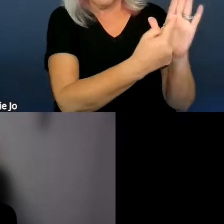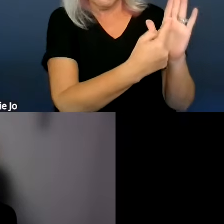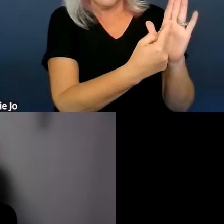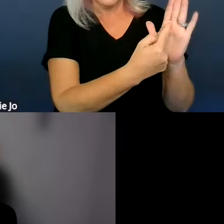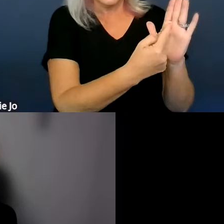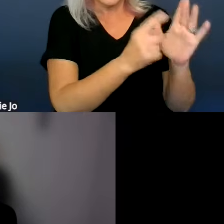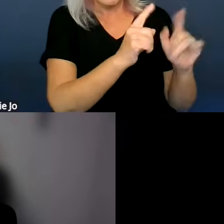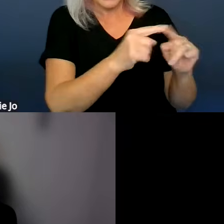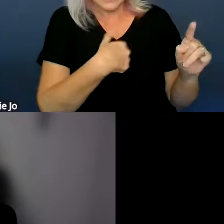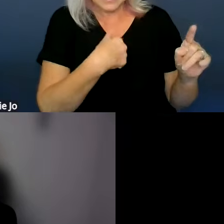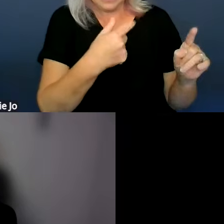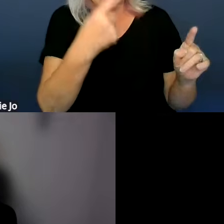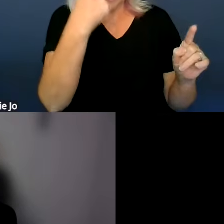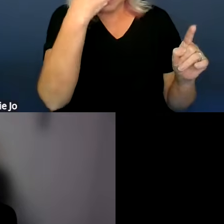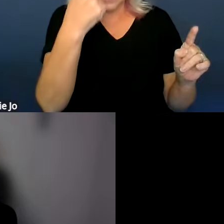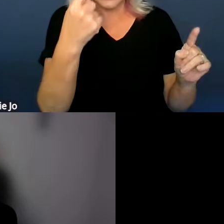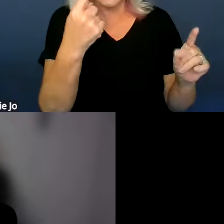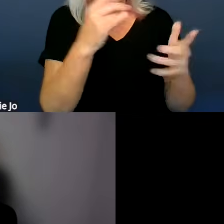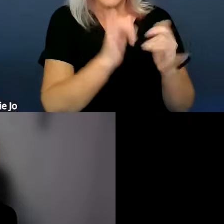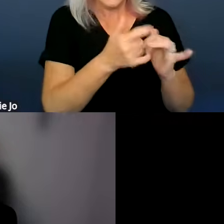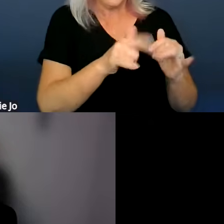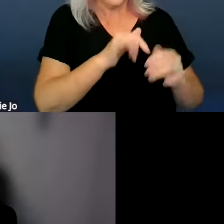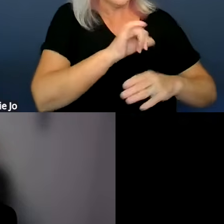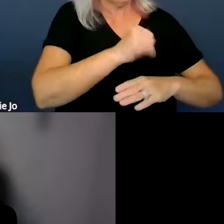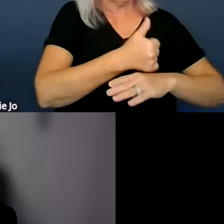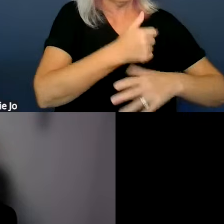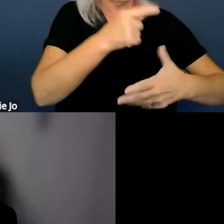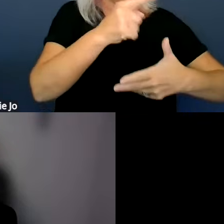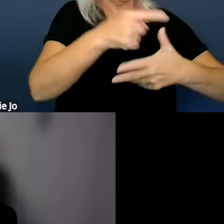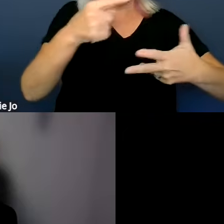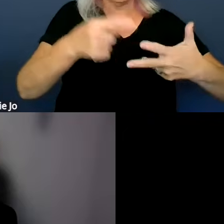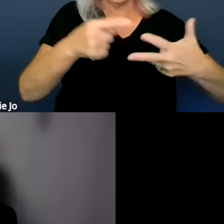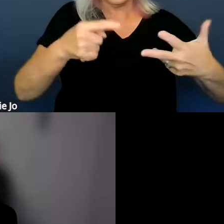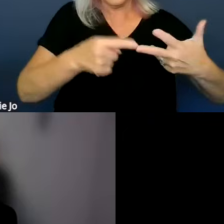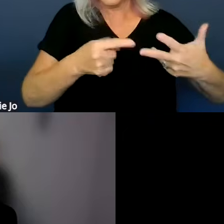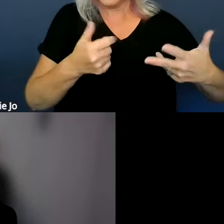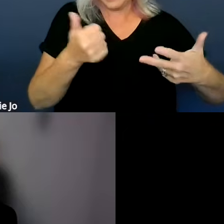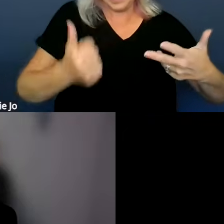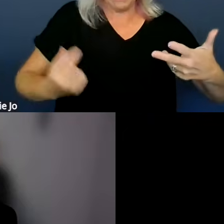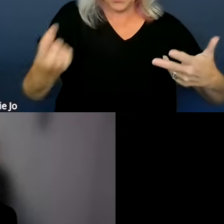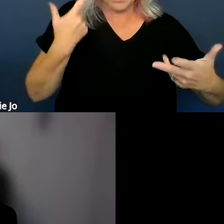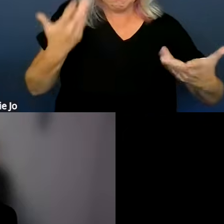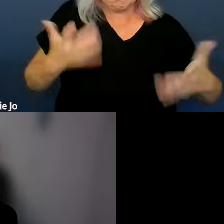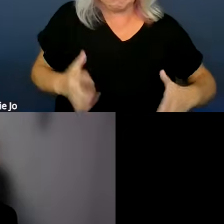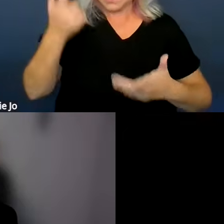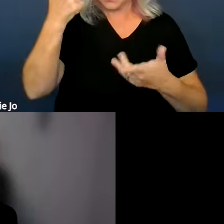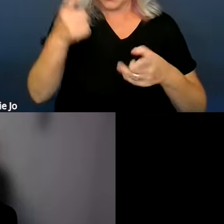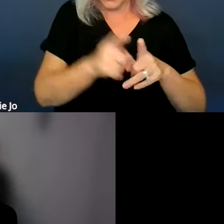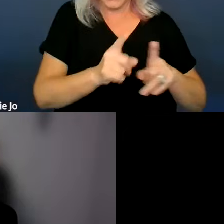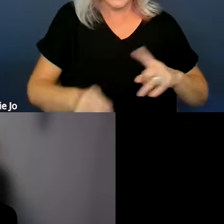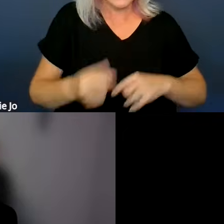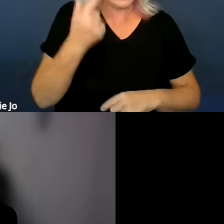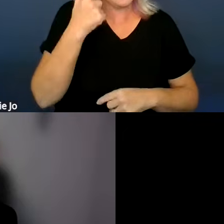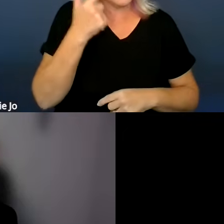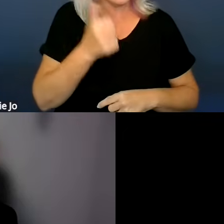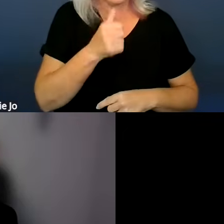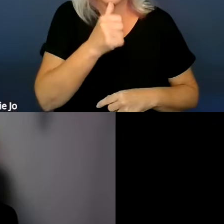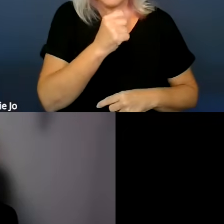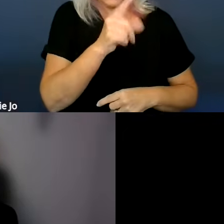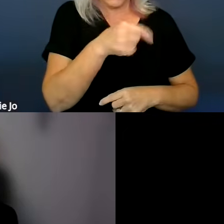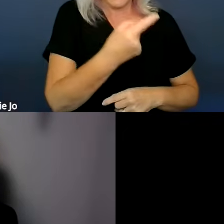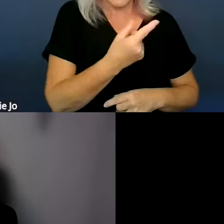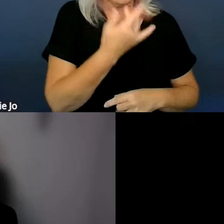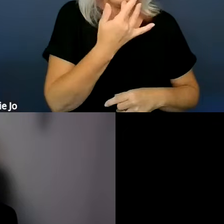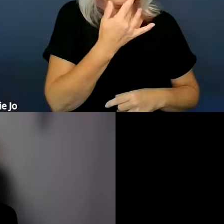that we have a solid set of bullet points that everyone has agreed to, and we think it's less biased to just rely on those bullet